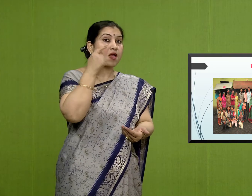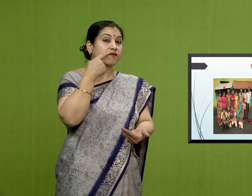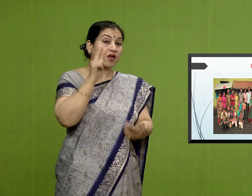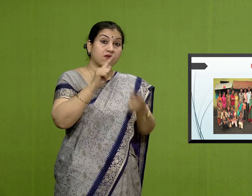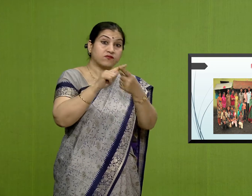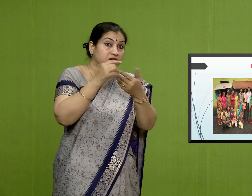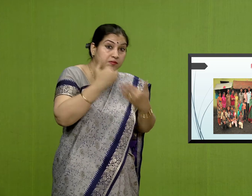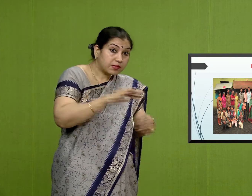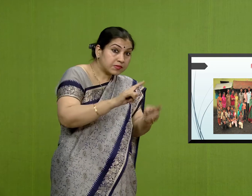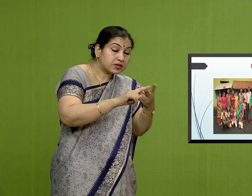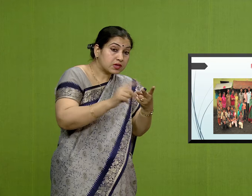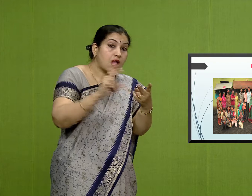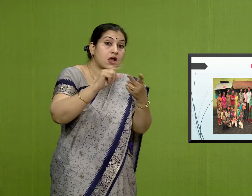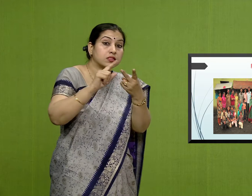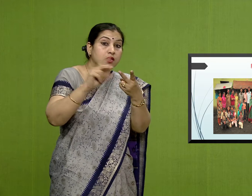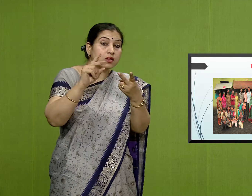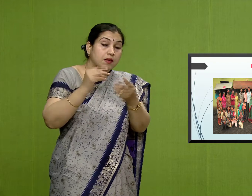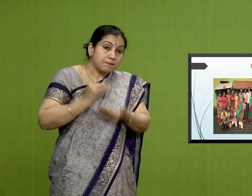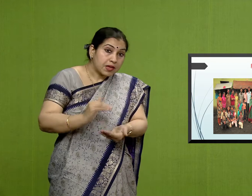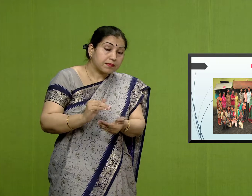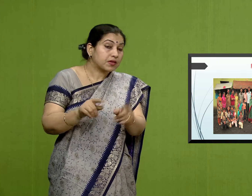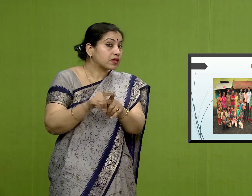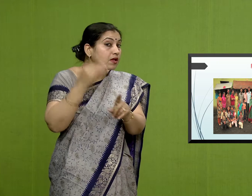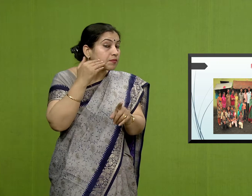or when to have their first baby.